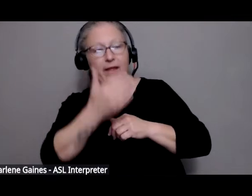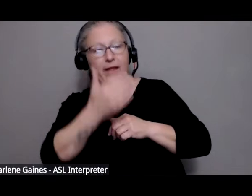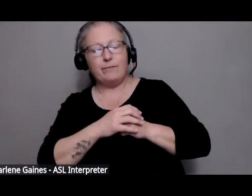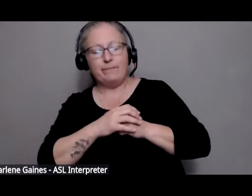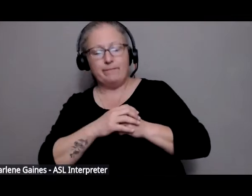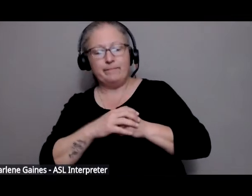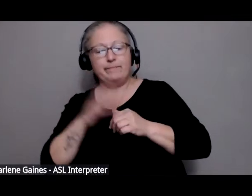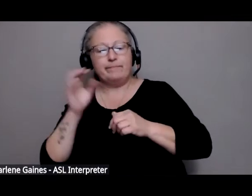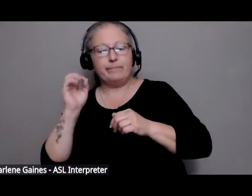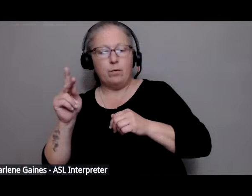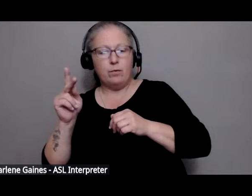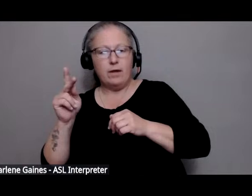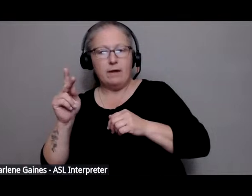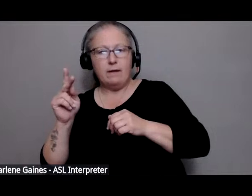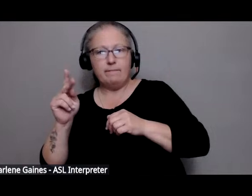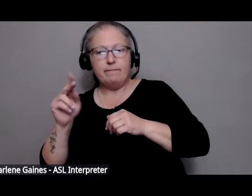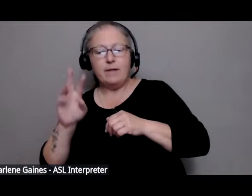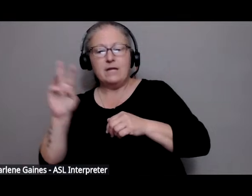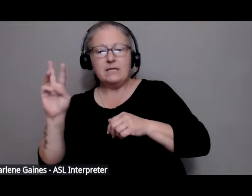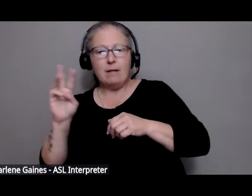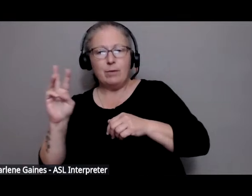Let me see,